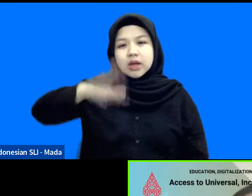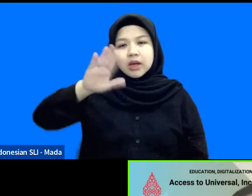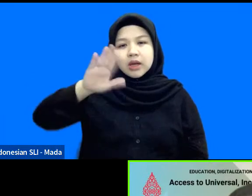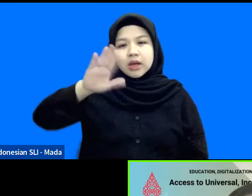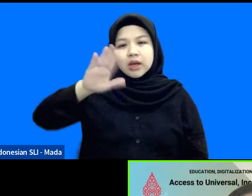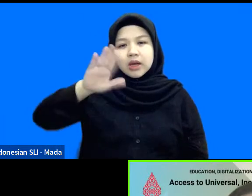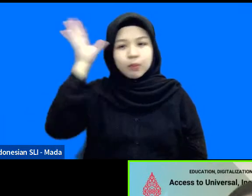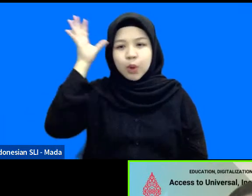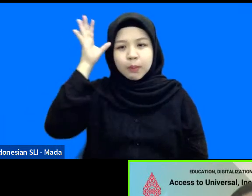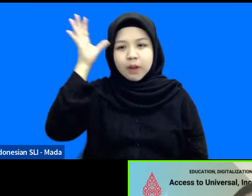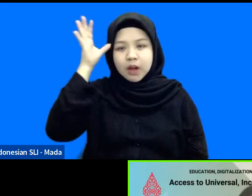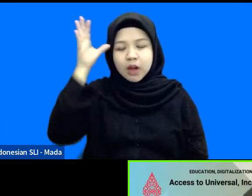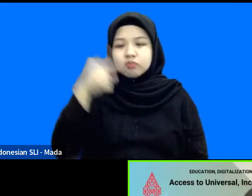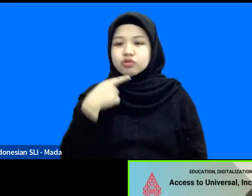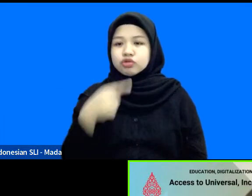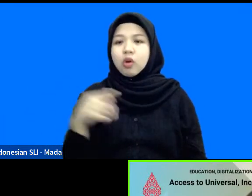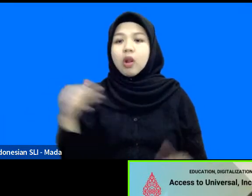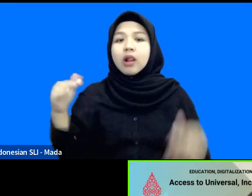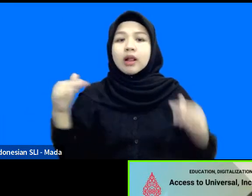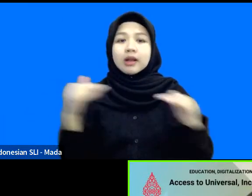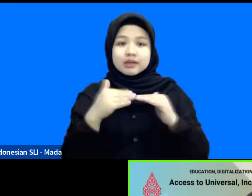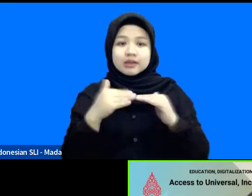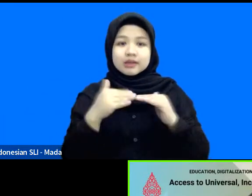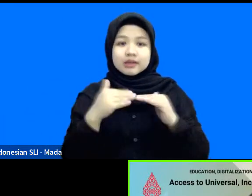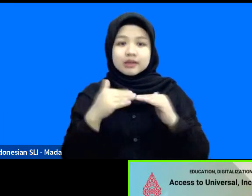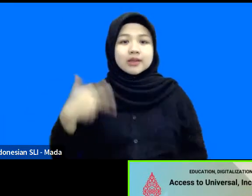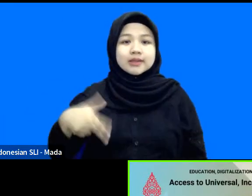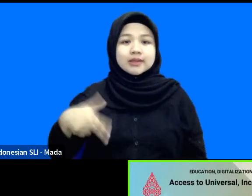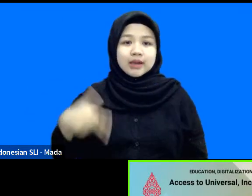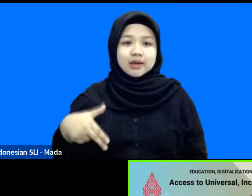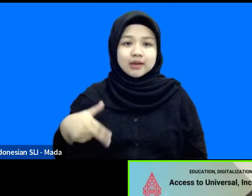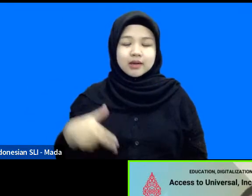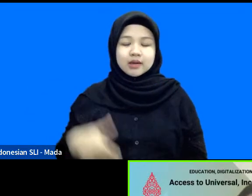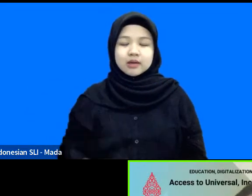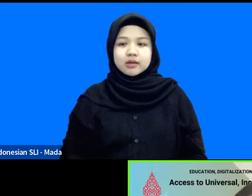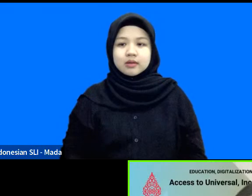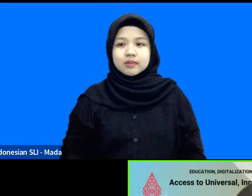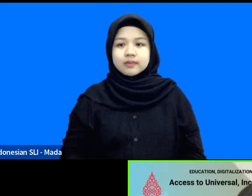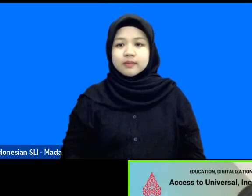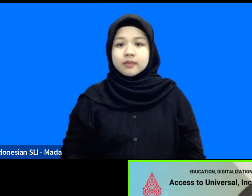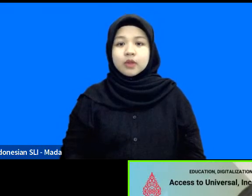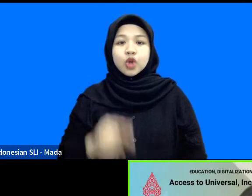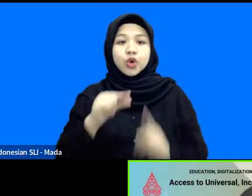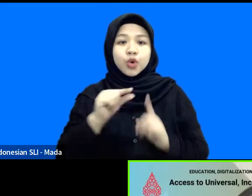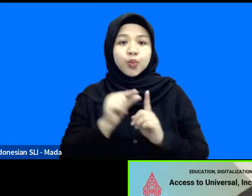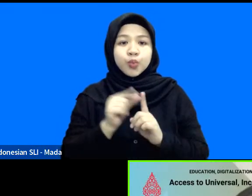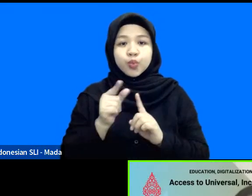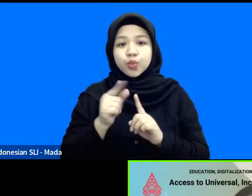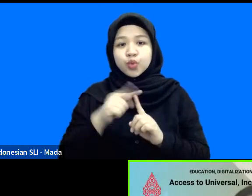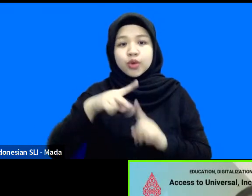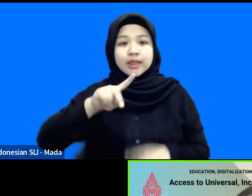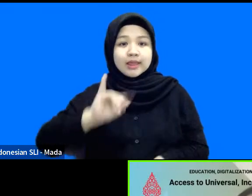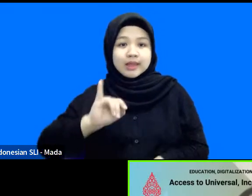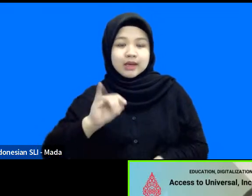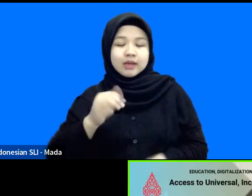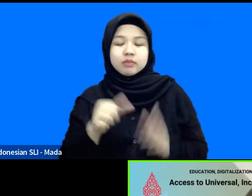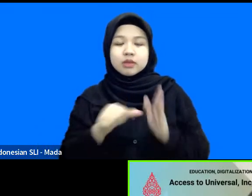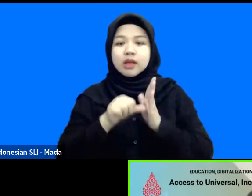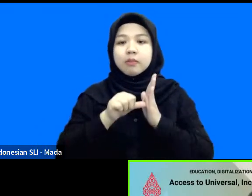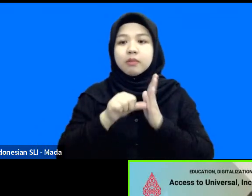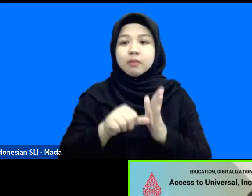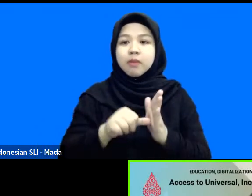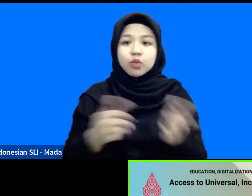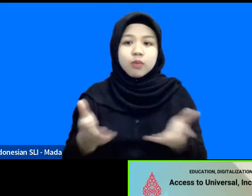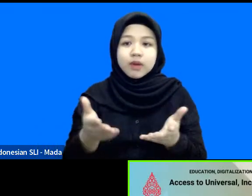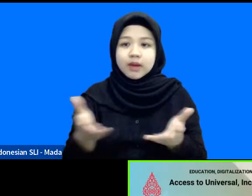to include young female leaders who are already aware to be like the champion to educate people people around them about this gender equality, particularly girls'